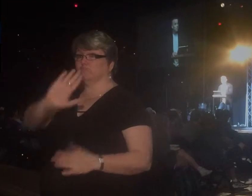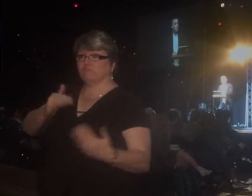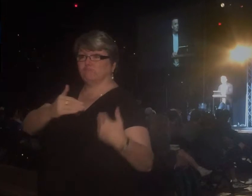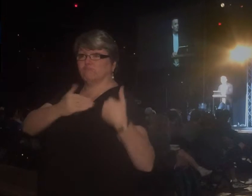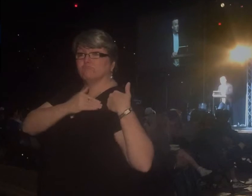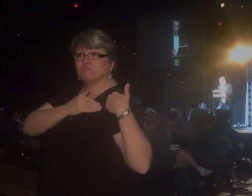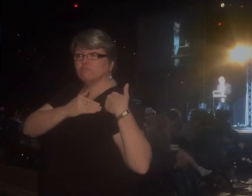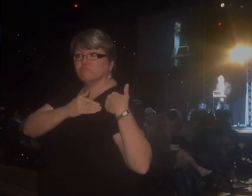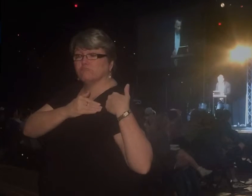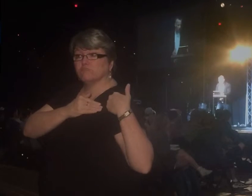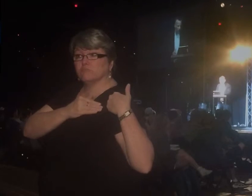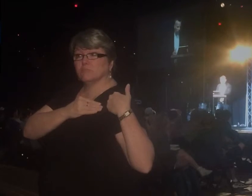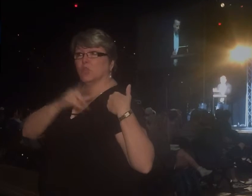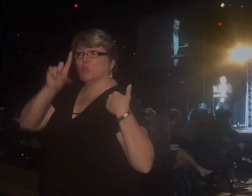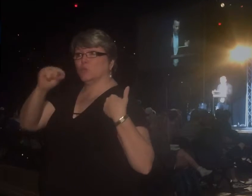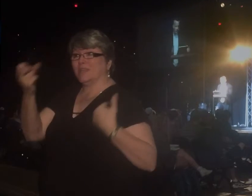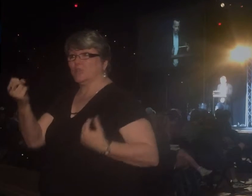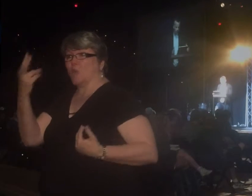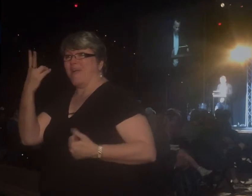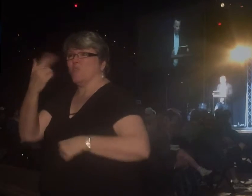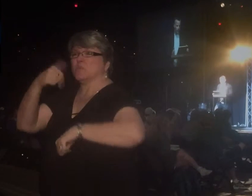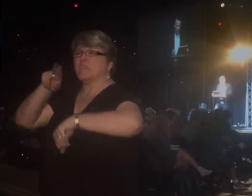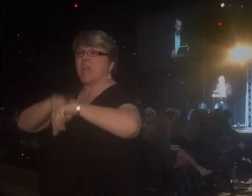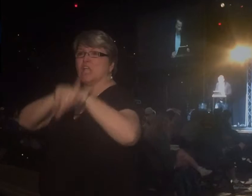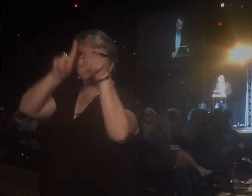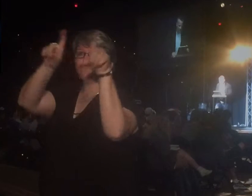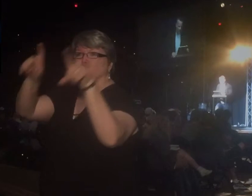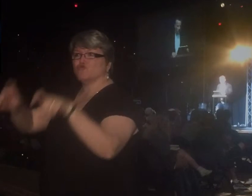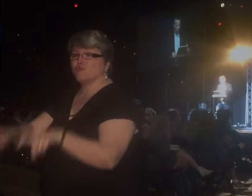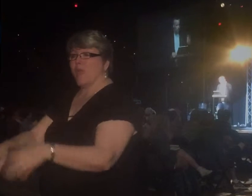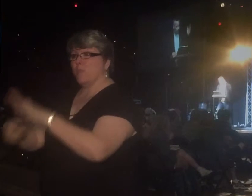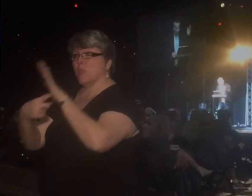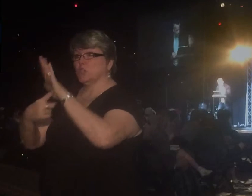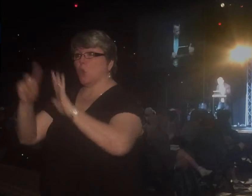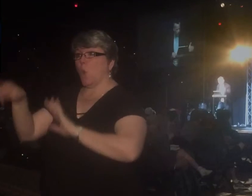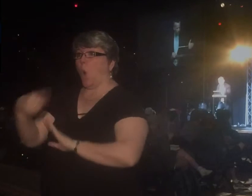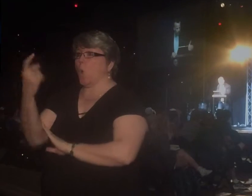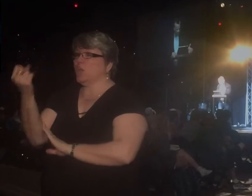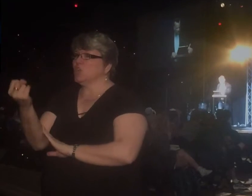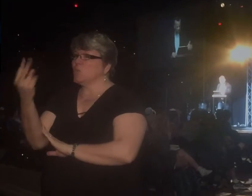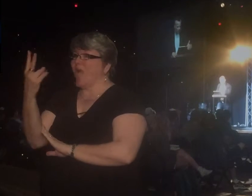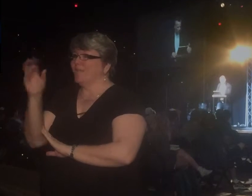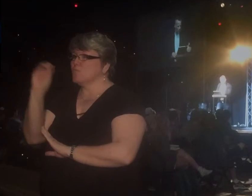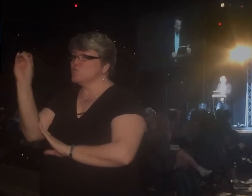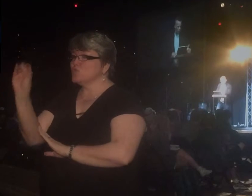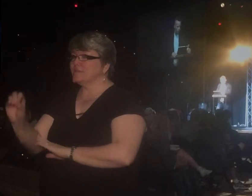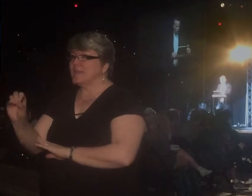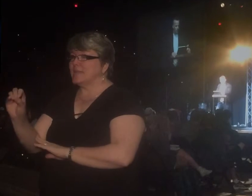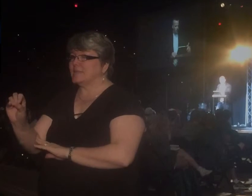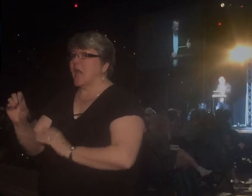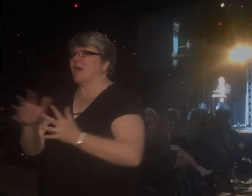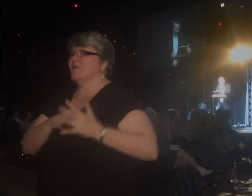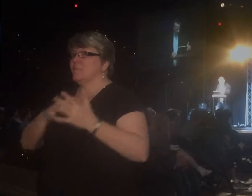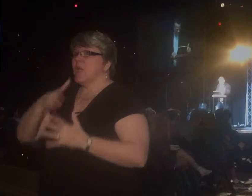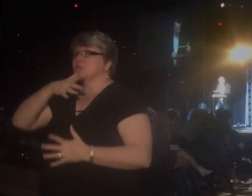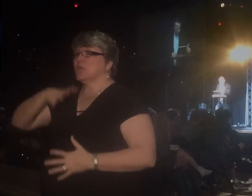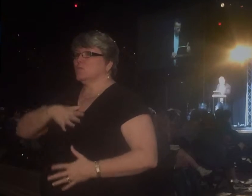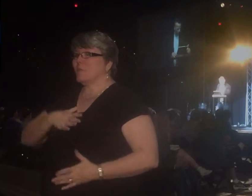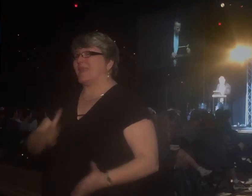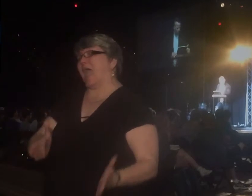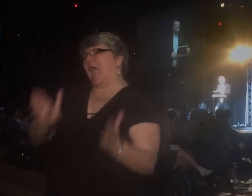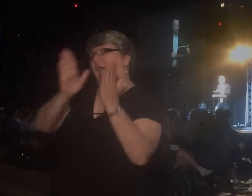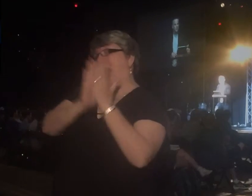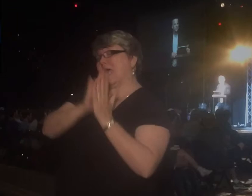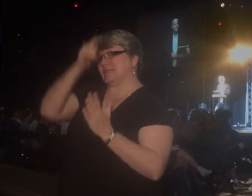you. In 2012, there was a national survey that indicated only 12% of American women